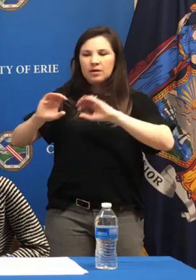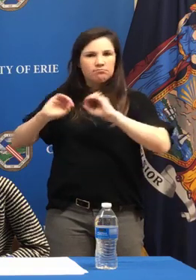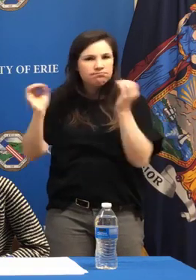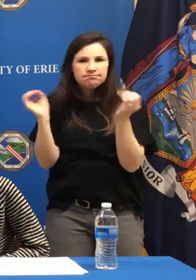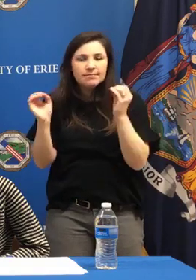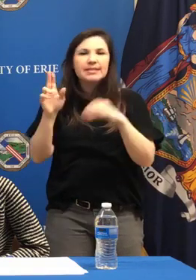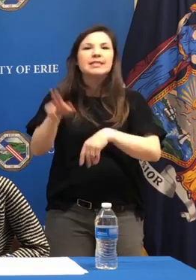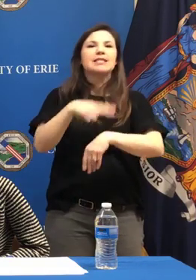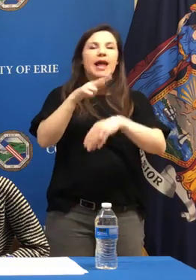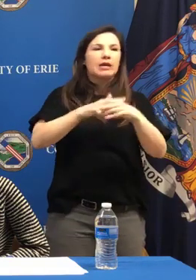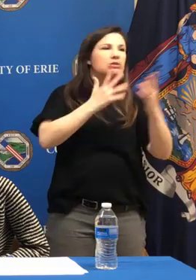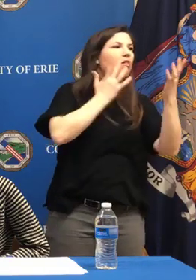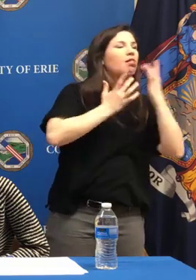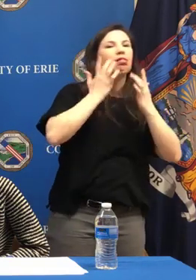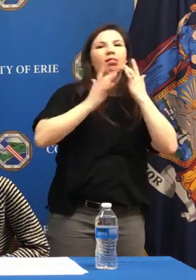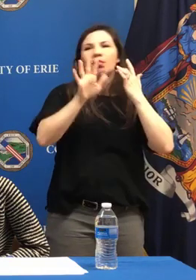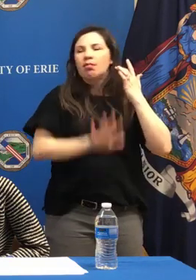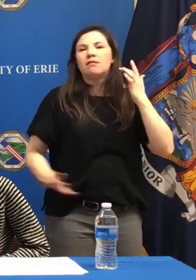national shortage.